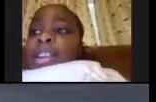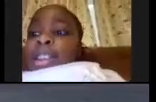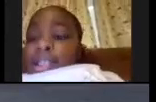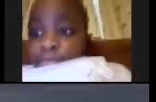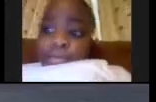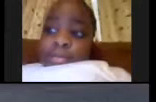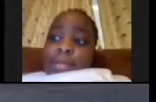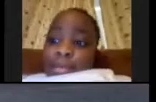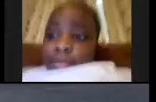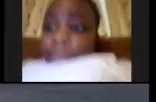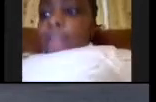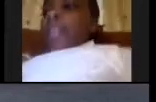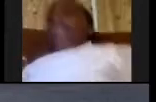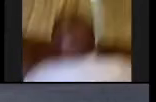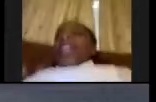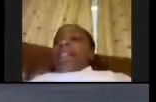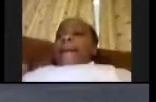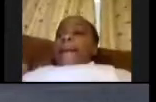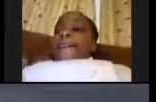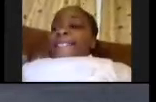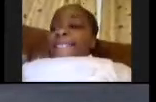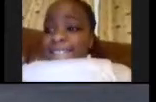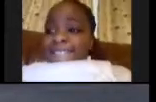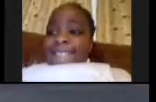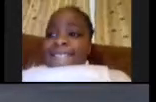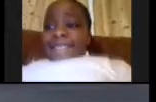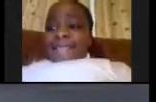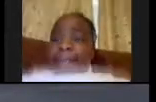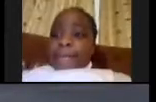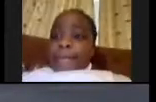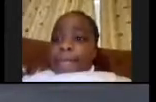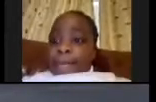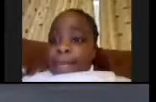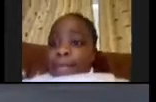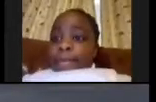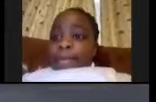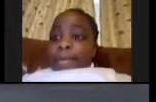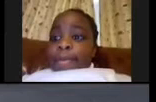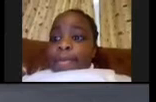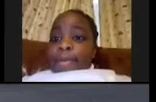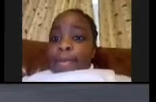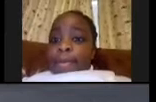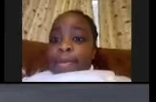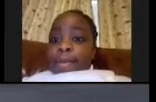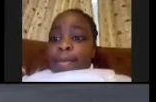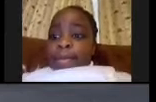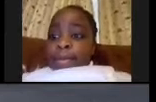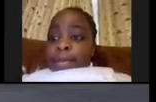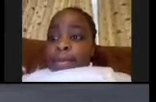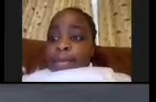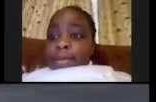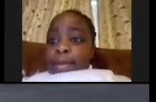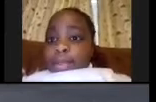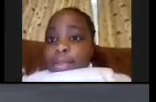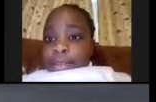done. genius, Leah. You just went about it your own way, and that's the fun of it. That's the fun of us being here